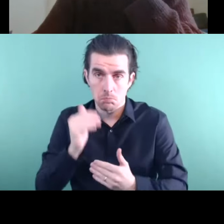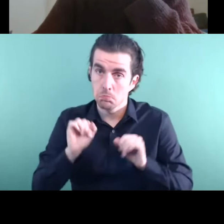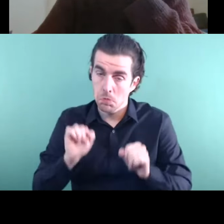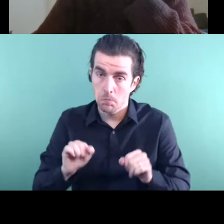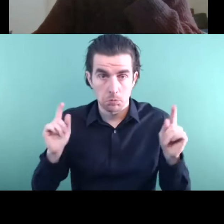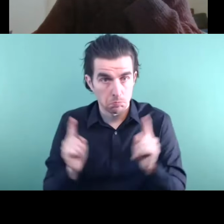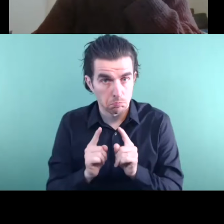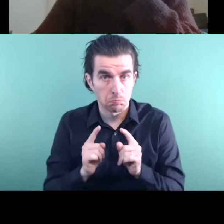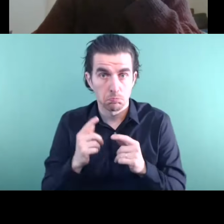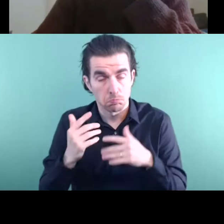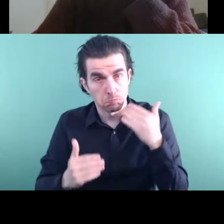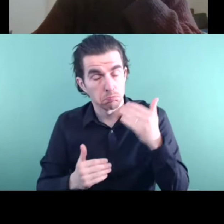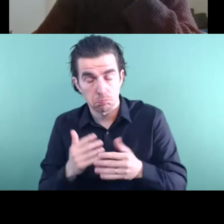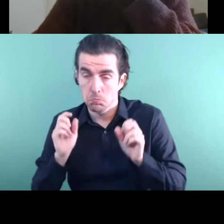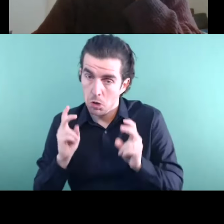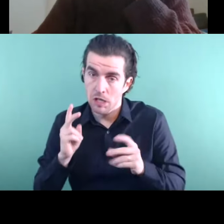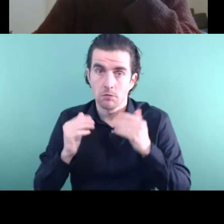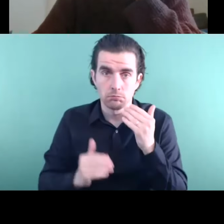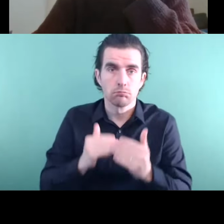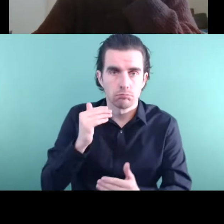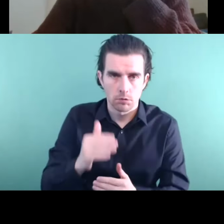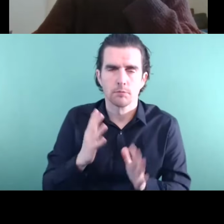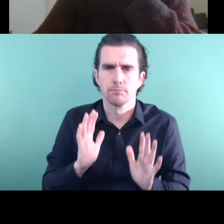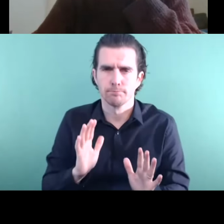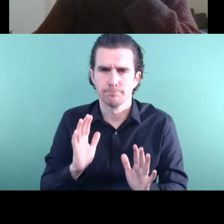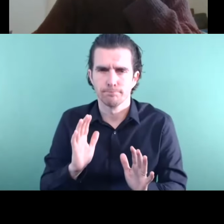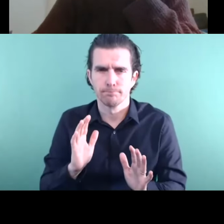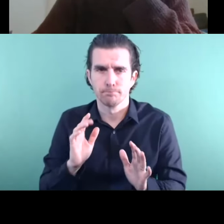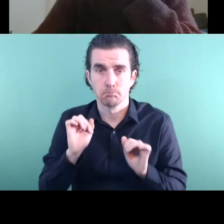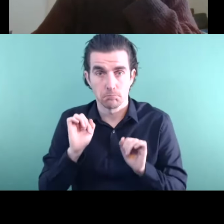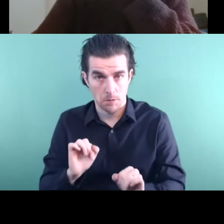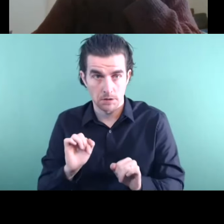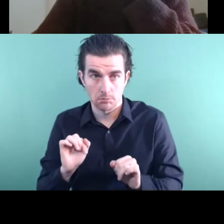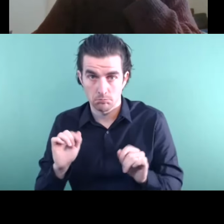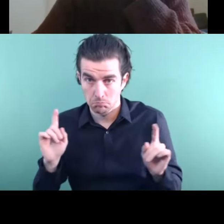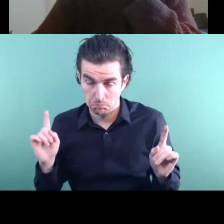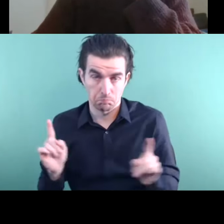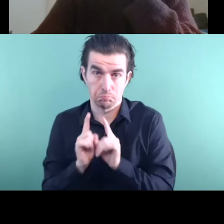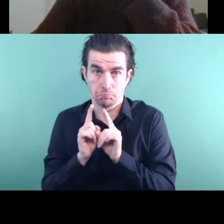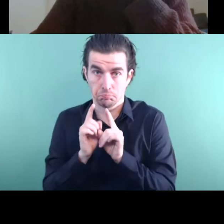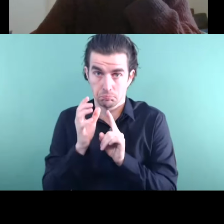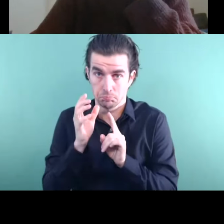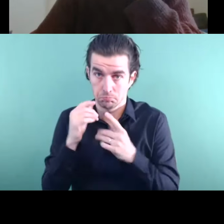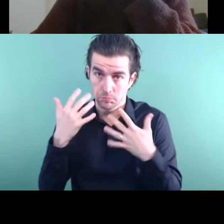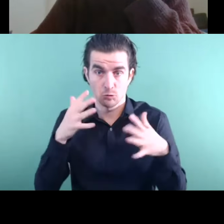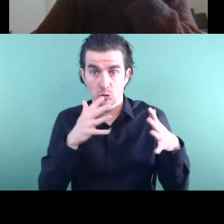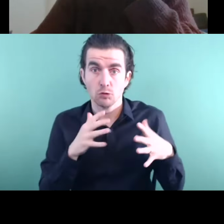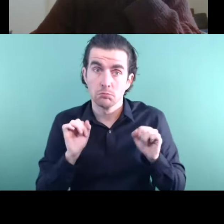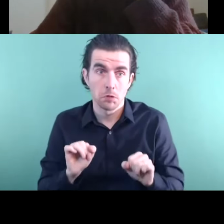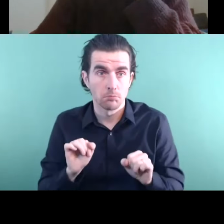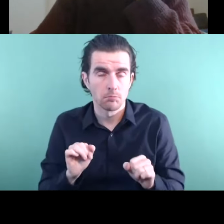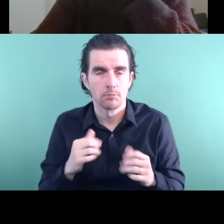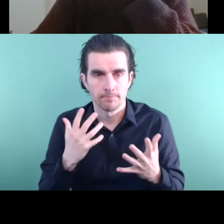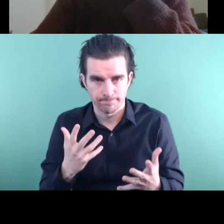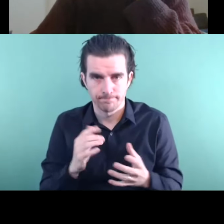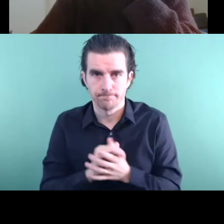compressed. The big advantage is it gets things done. That's me. with my perspective. I'm happy to